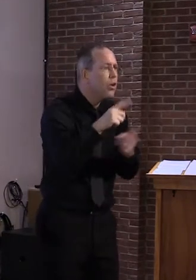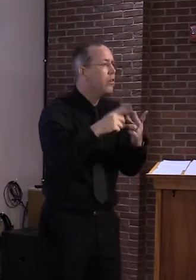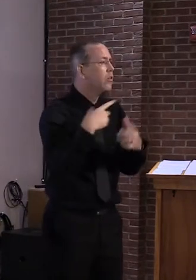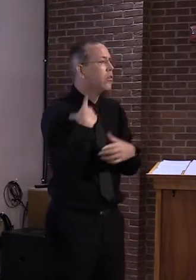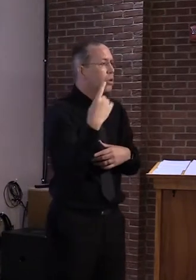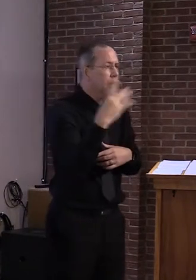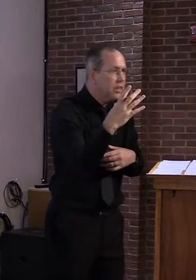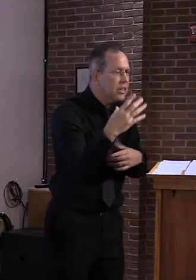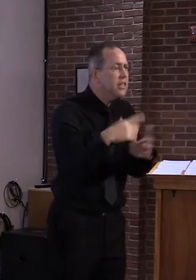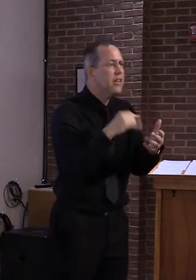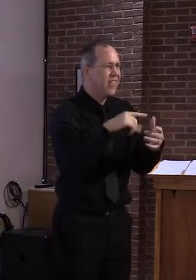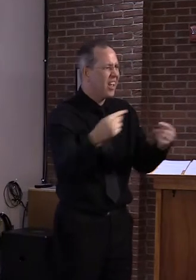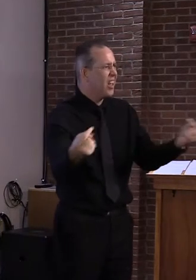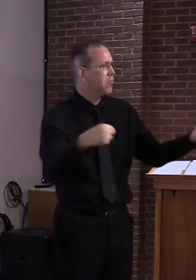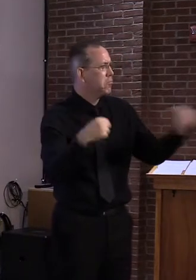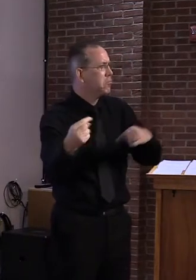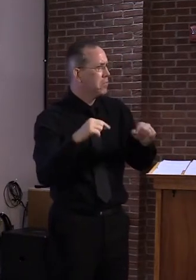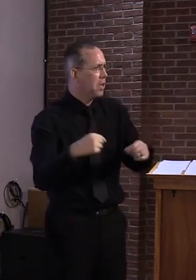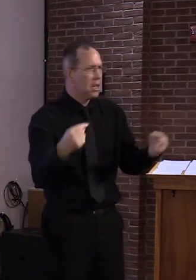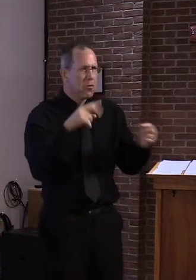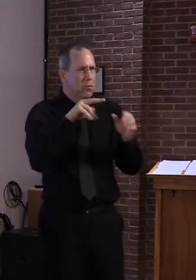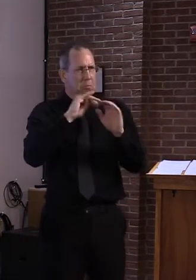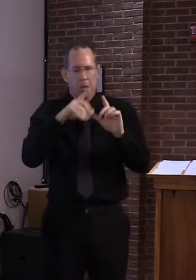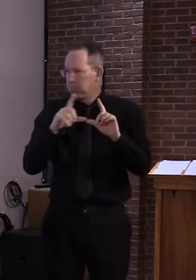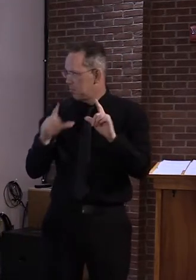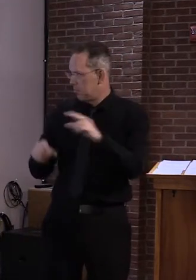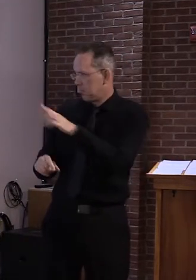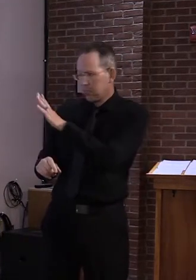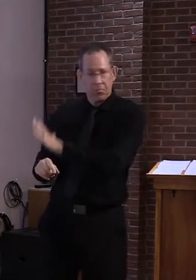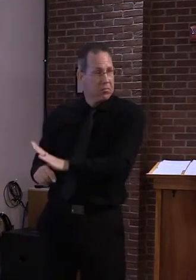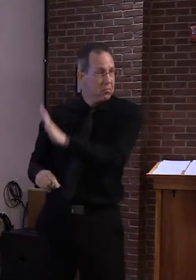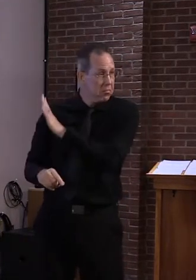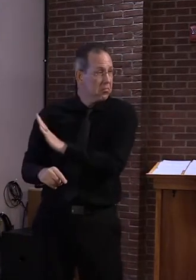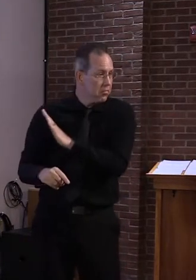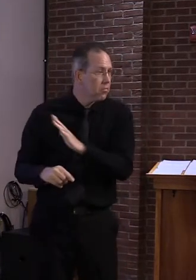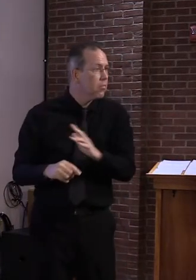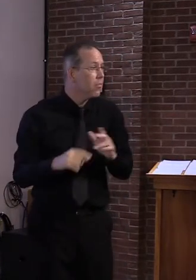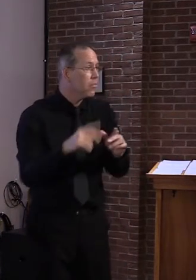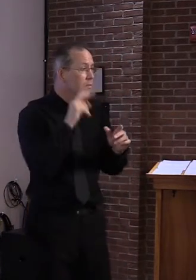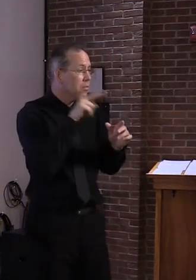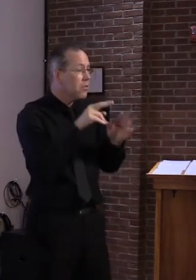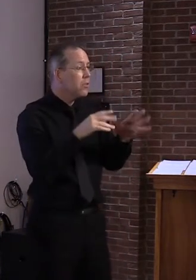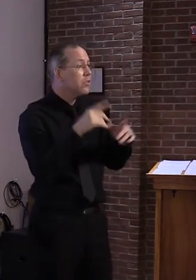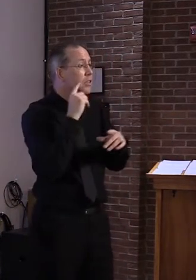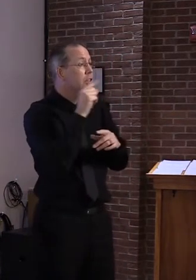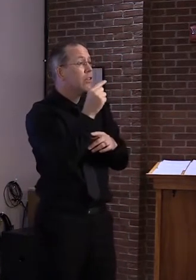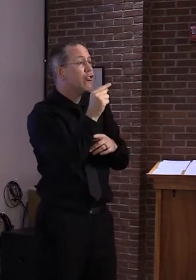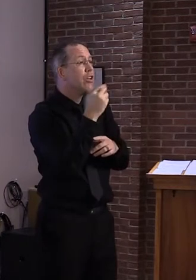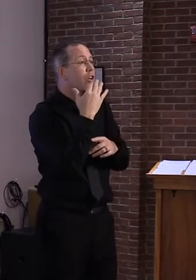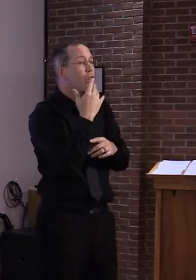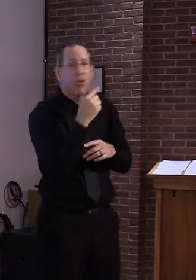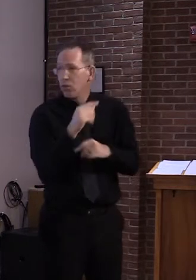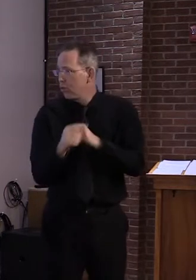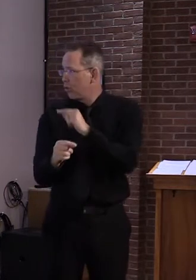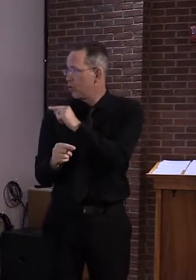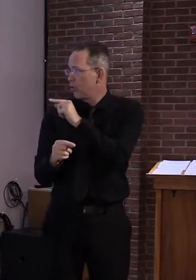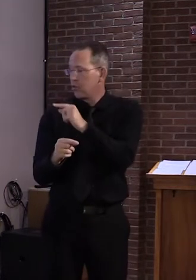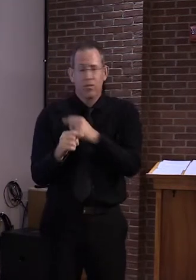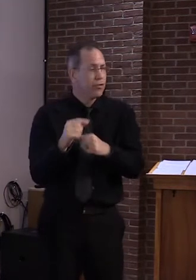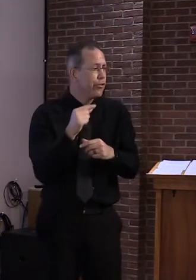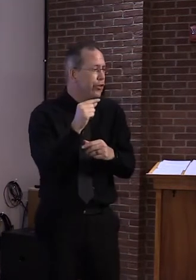that meet the threshold, there are now about 19 million people that can travel to Vermont free of a